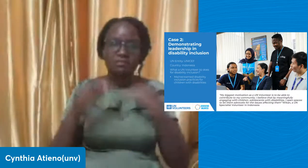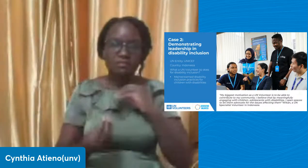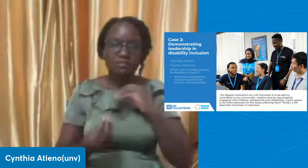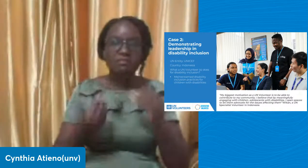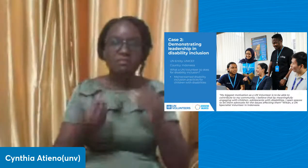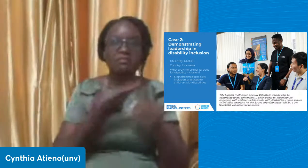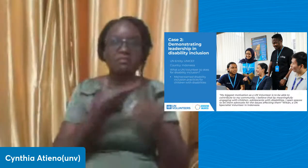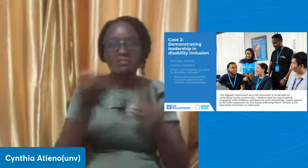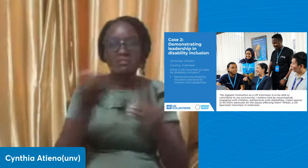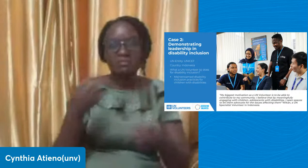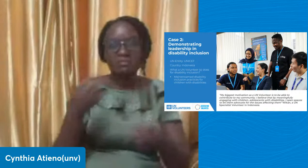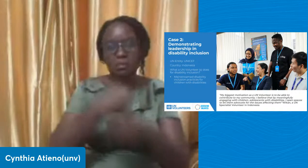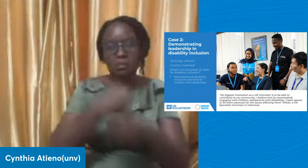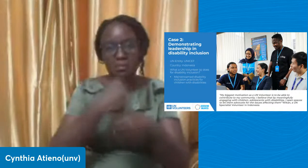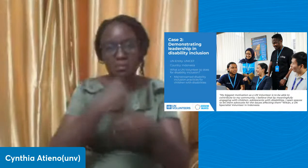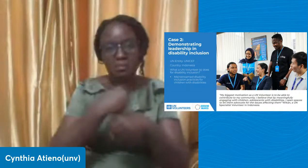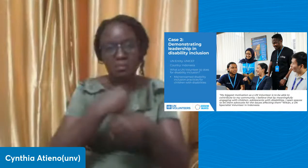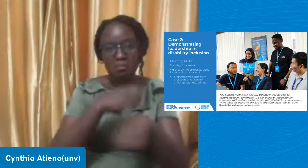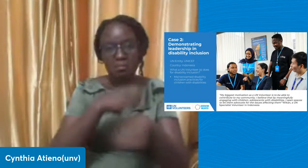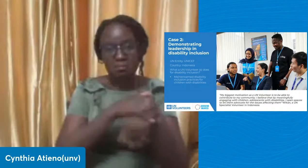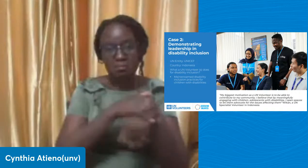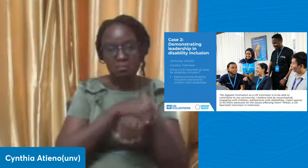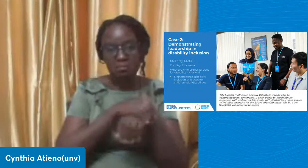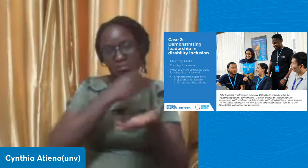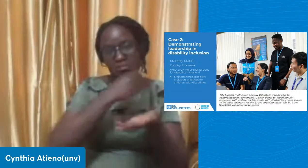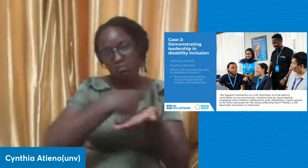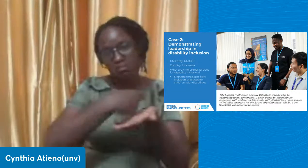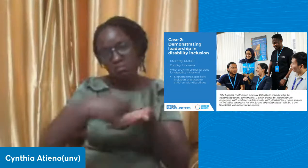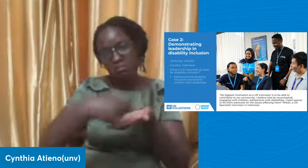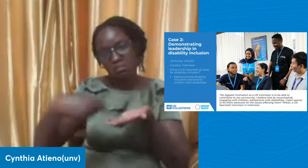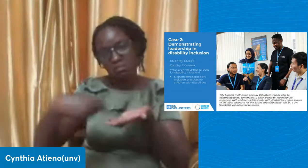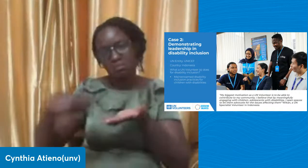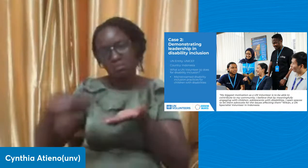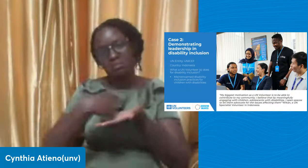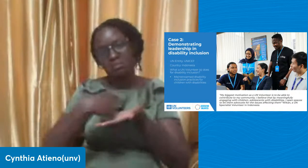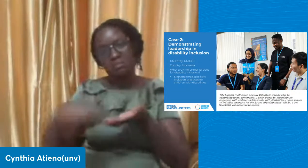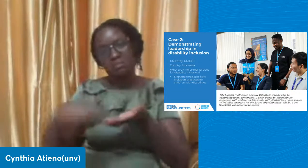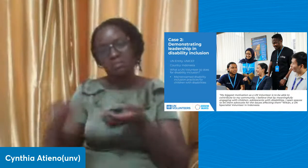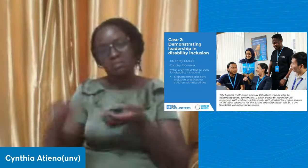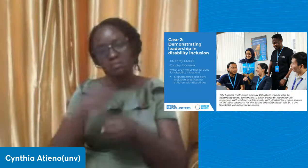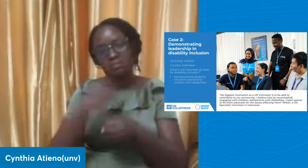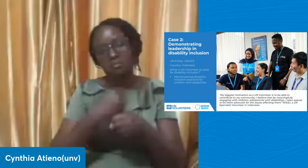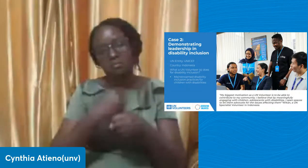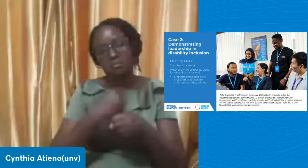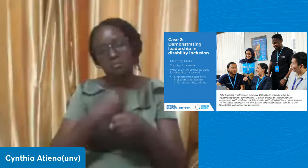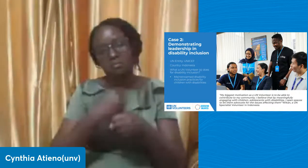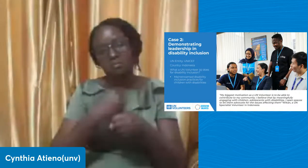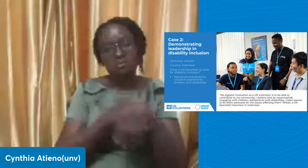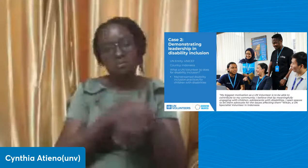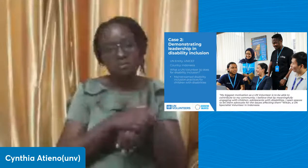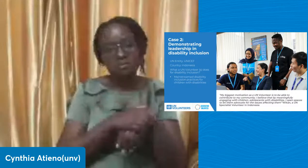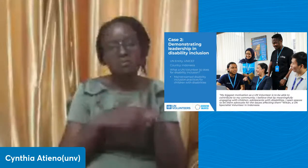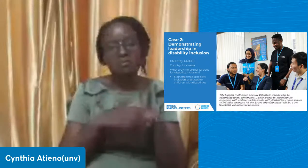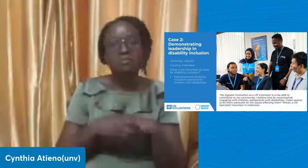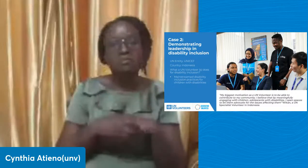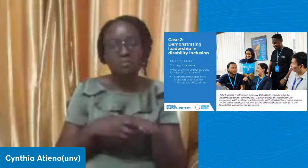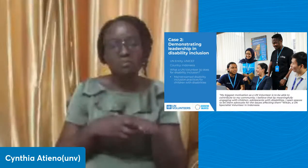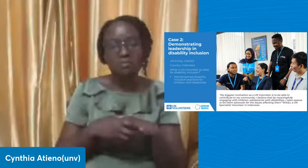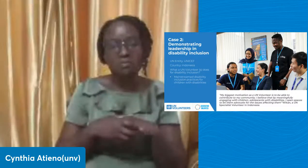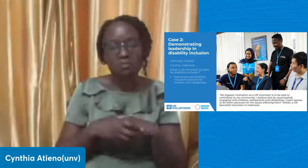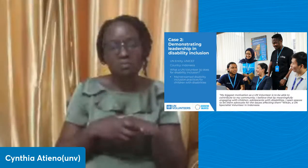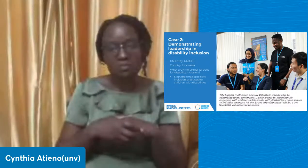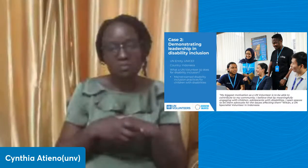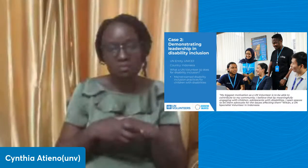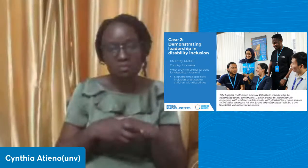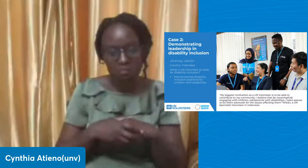practices for children with disabilities. He ensures the access at the board in education, WASH, child